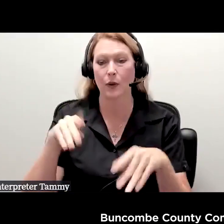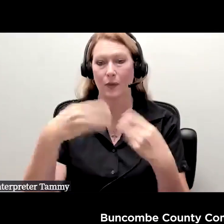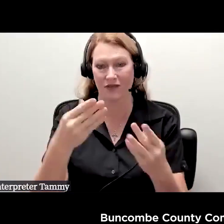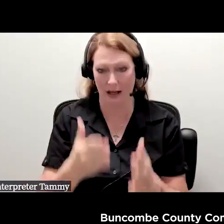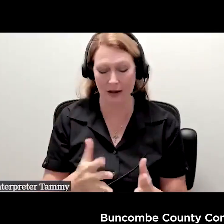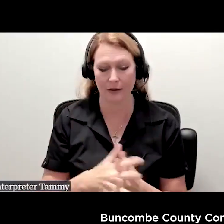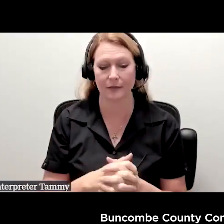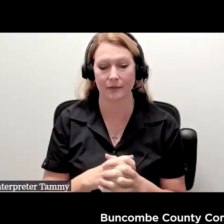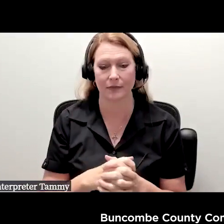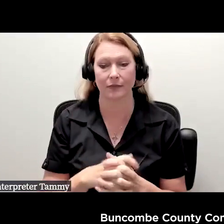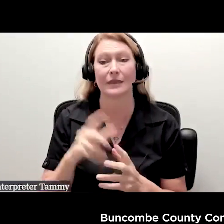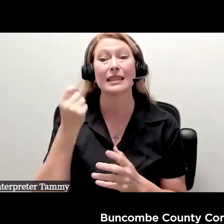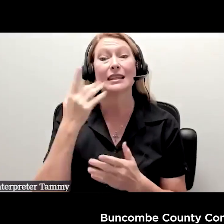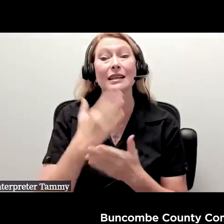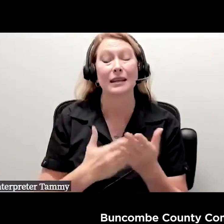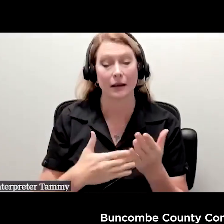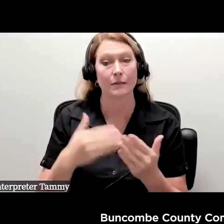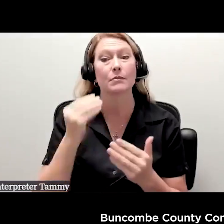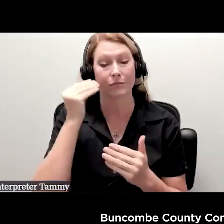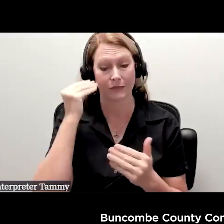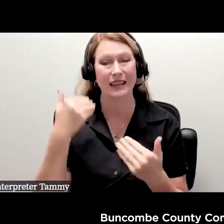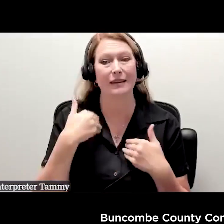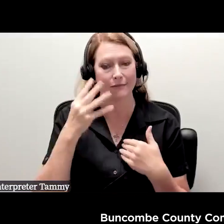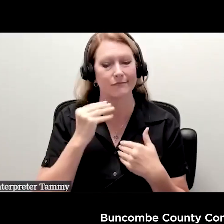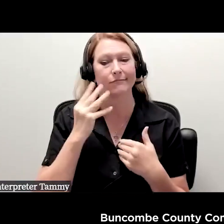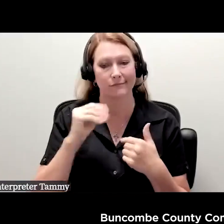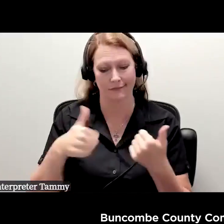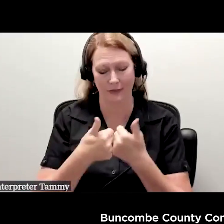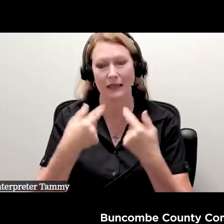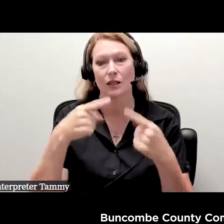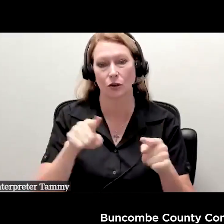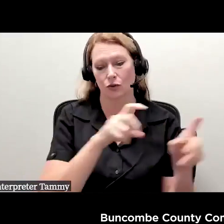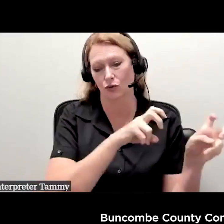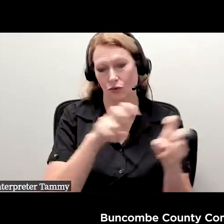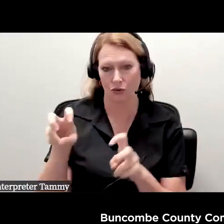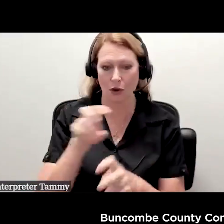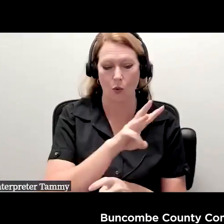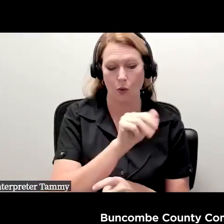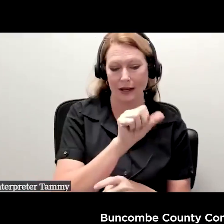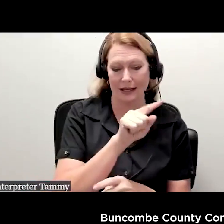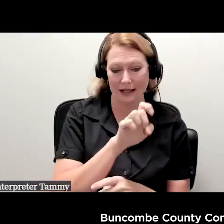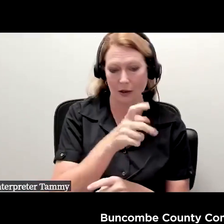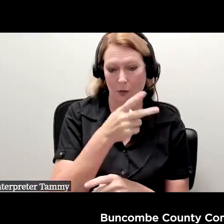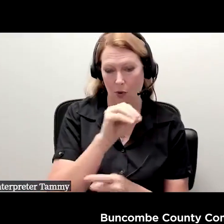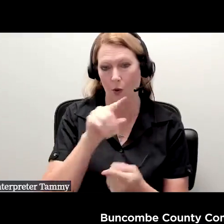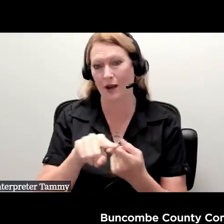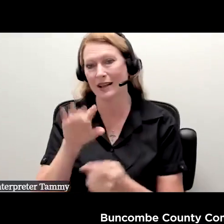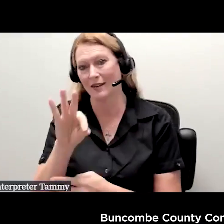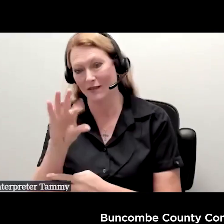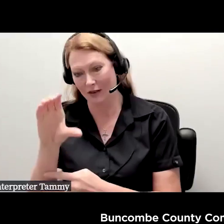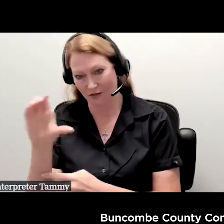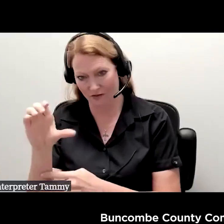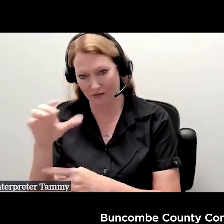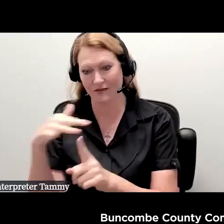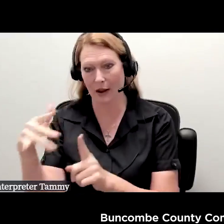We understand that some residents have experienced challenges during the transition from WastePro to FCC Environmental Services